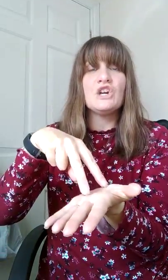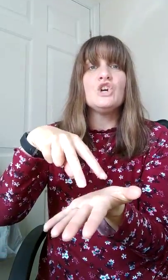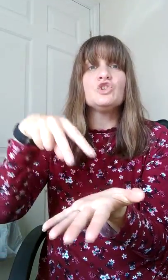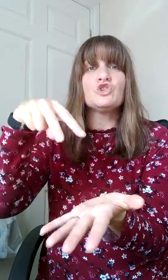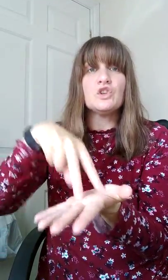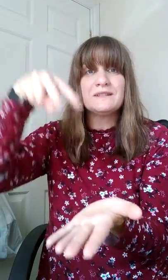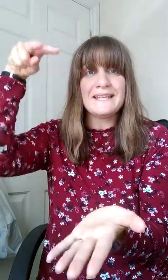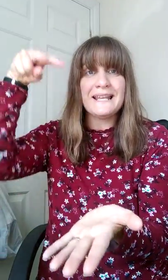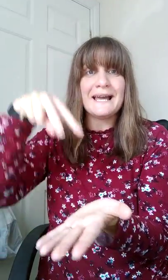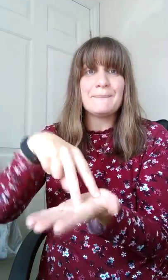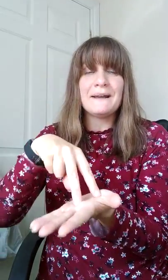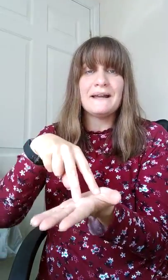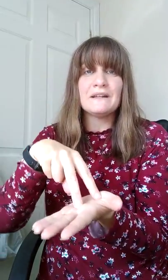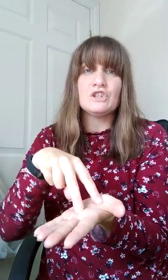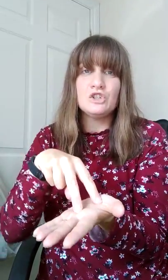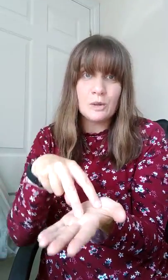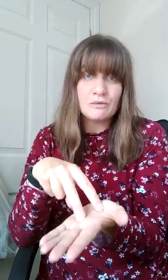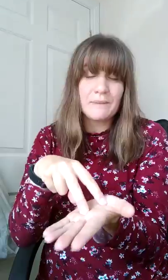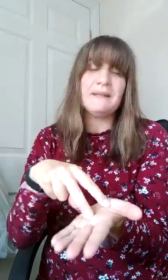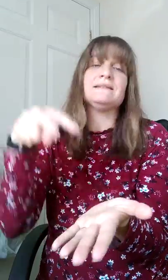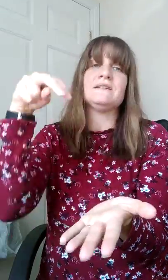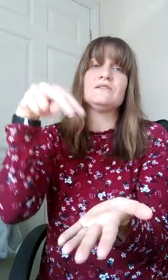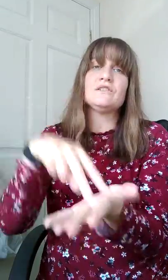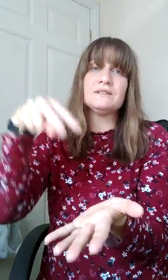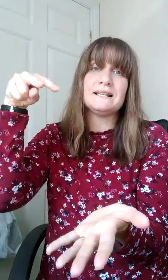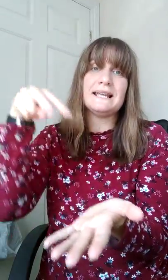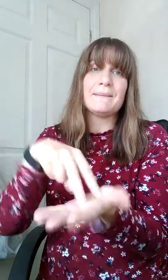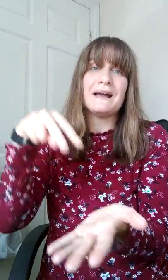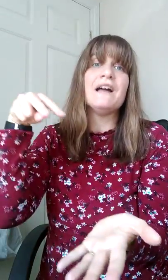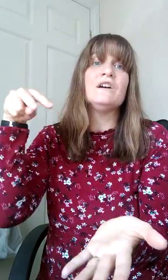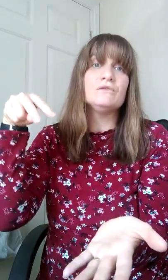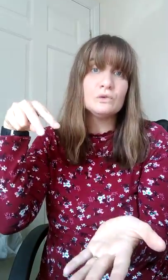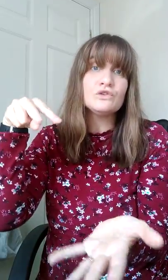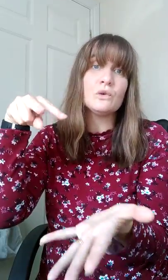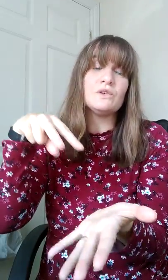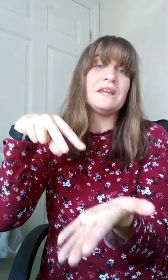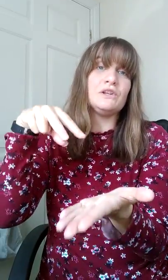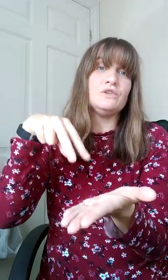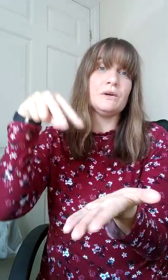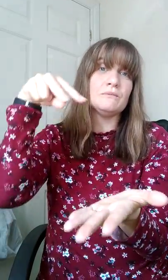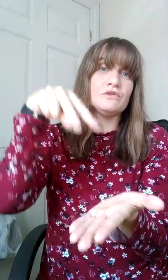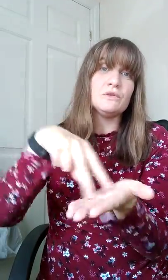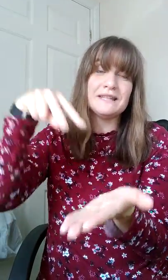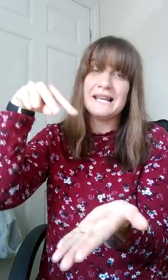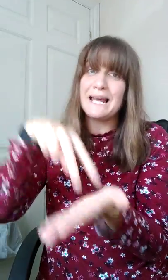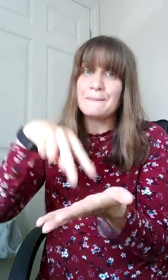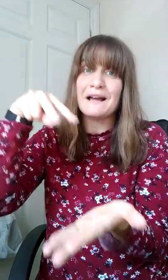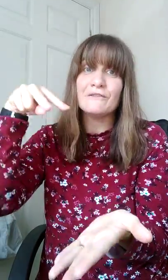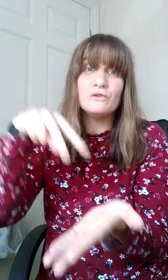sautez les lapins. Jump rabbits. Sautez les lapins. Vous sautez. You jump. Sautez les lapins. Vous